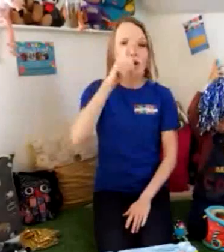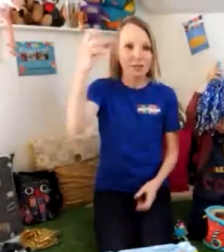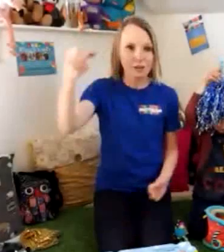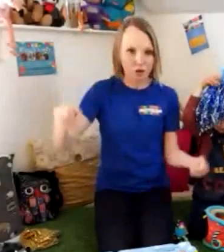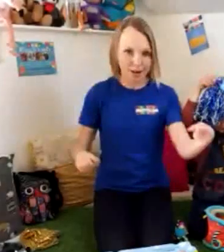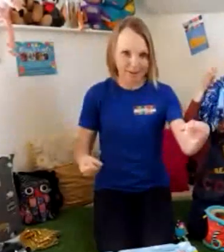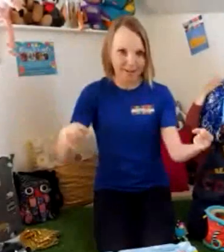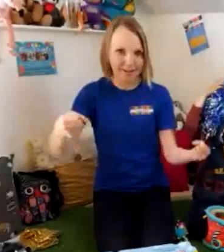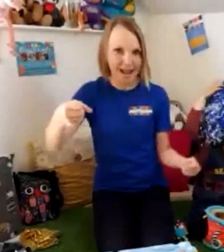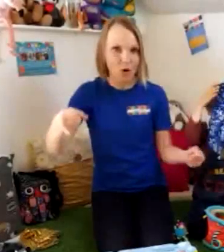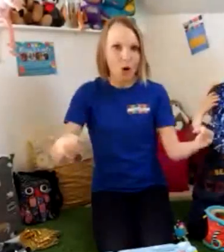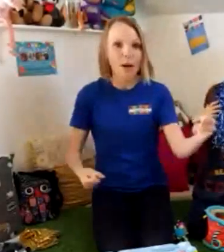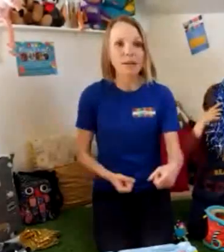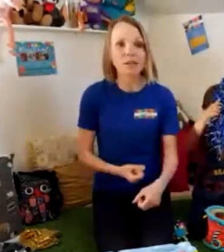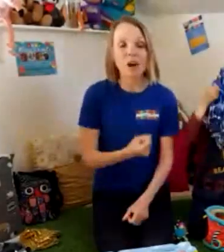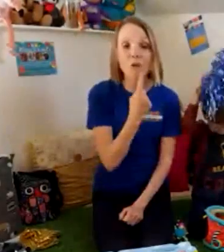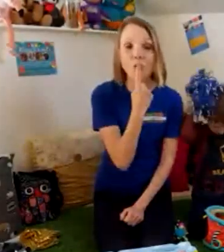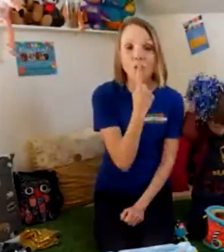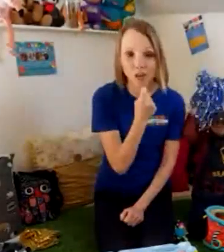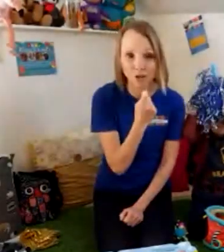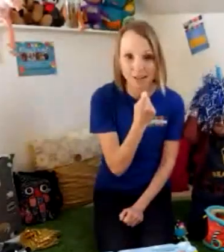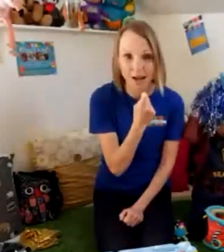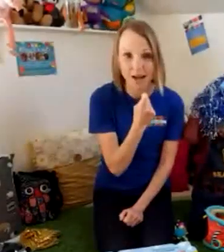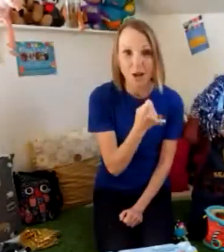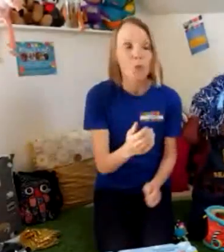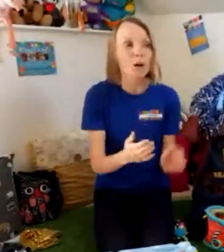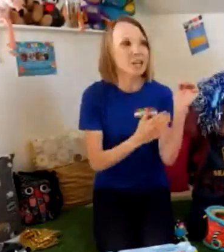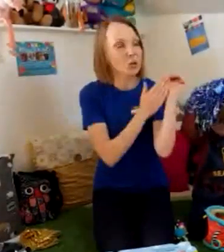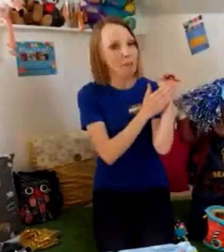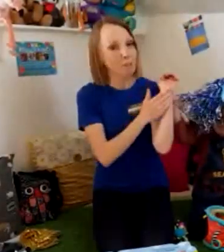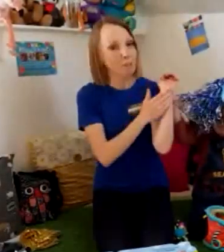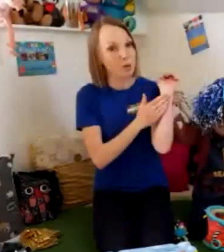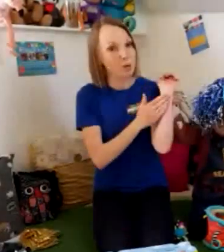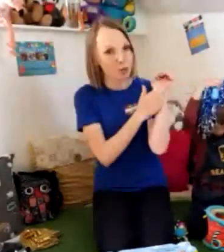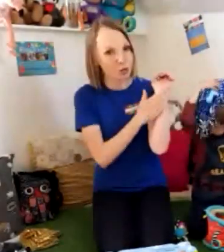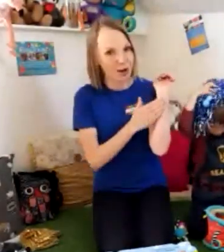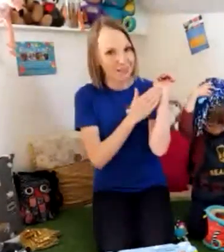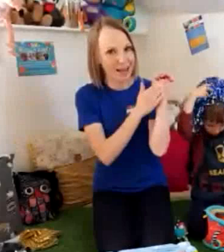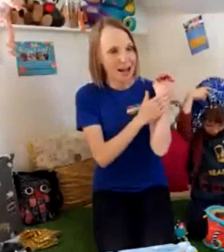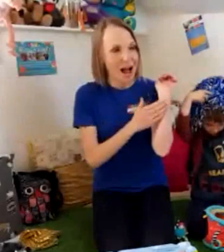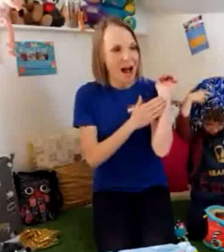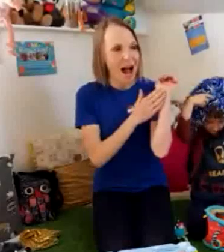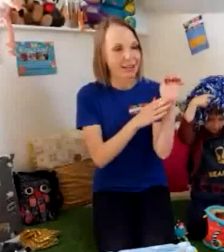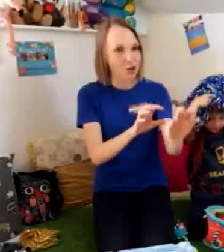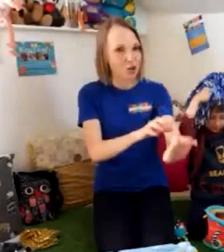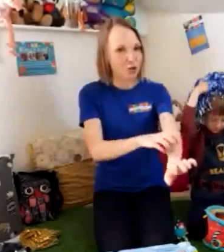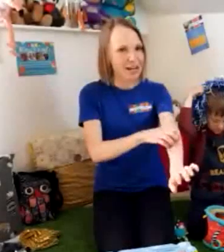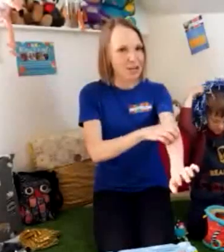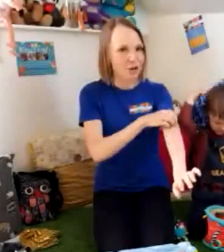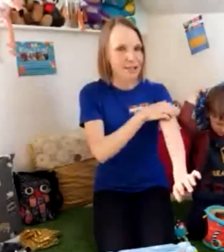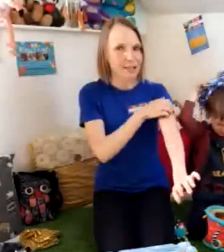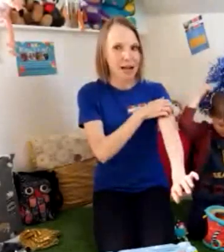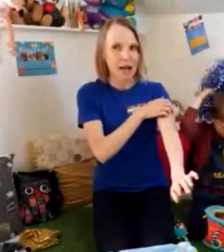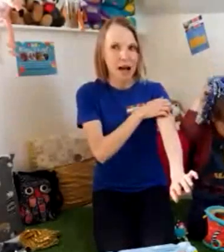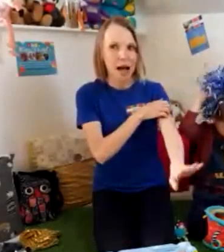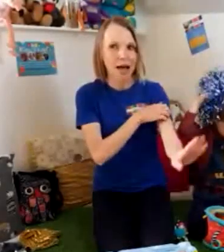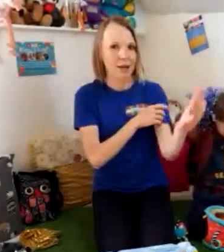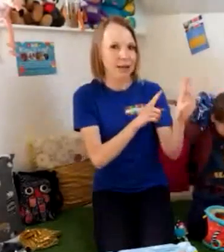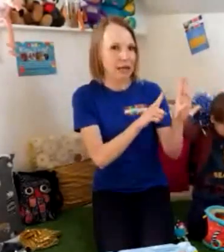of the tractors now. We're going to start off with a red tractor. We're going to do a blue tractor and a green tractor and I think a